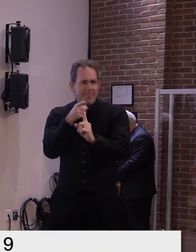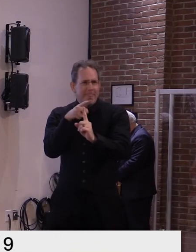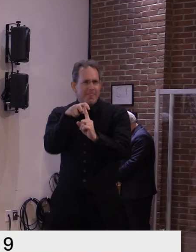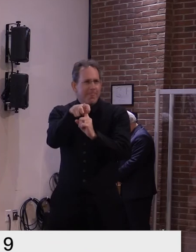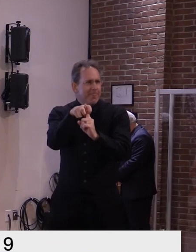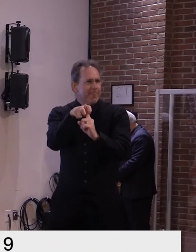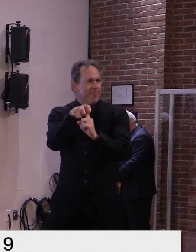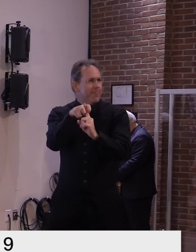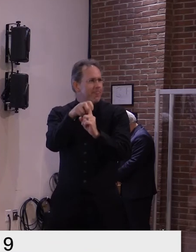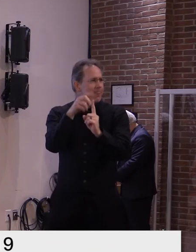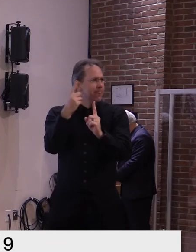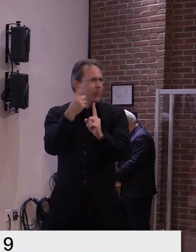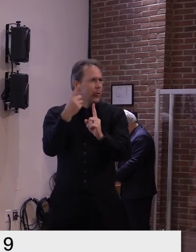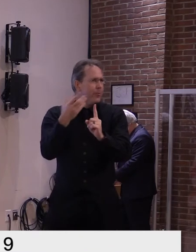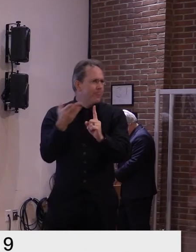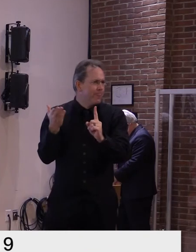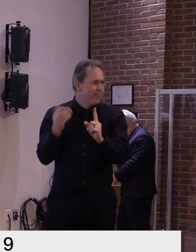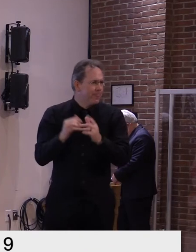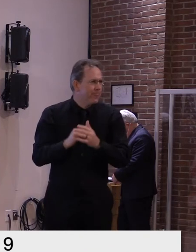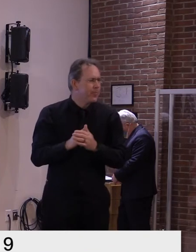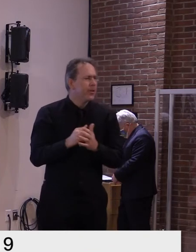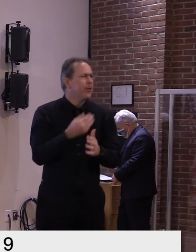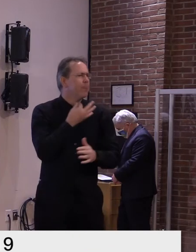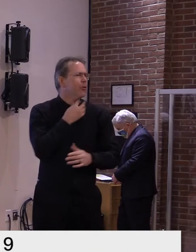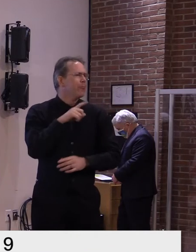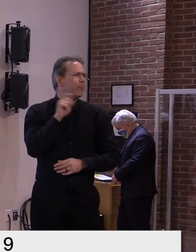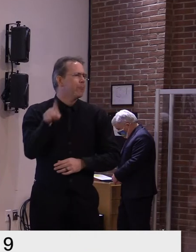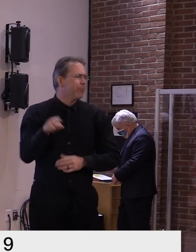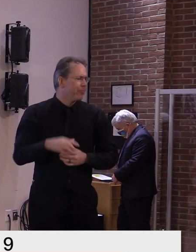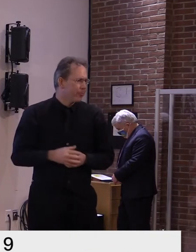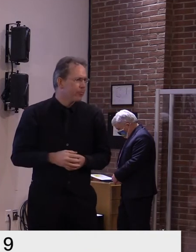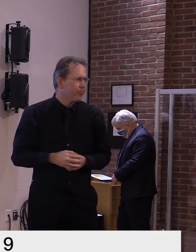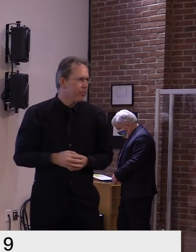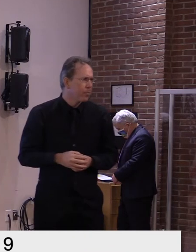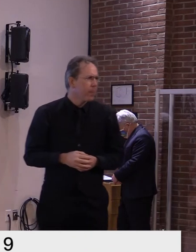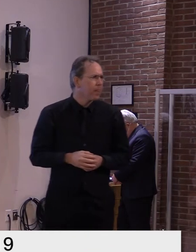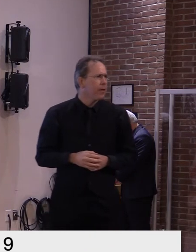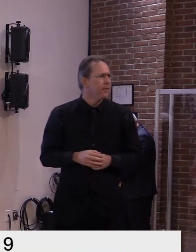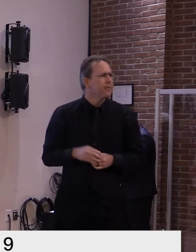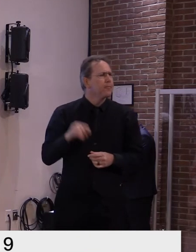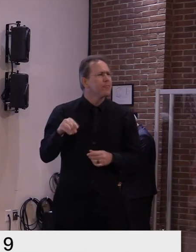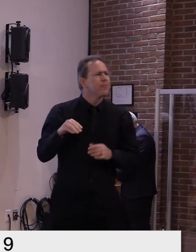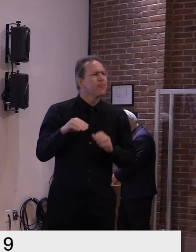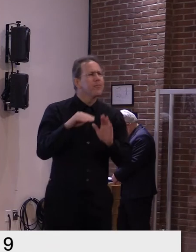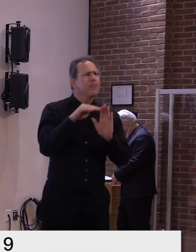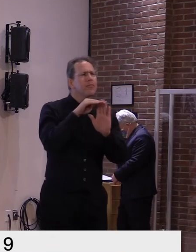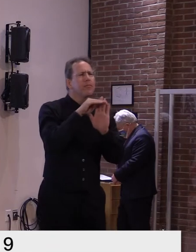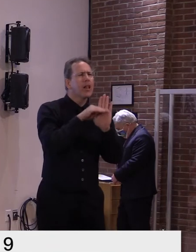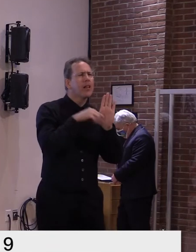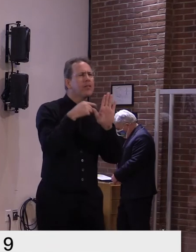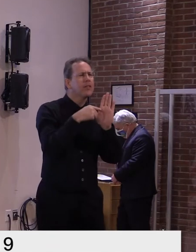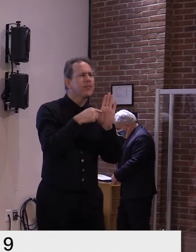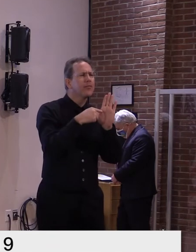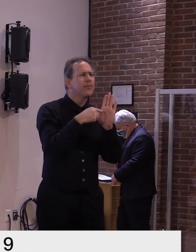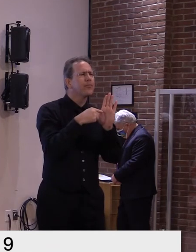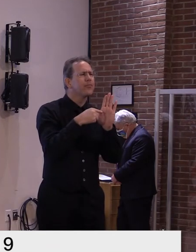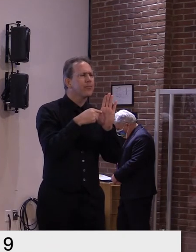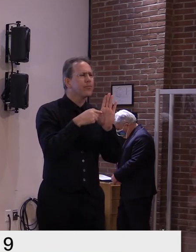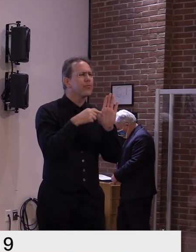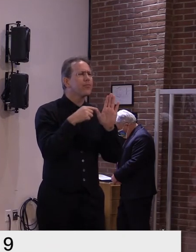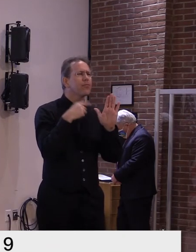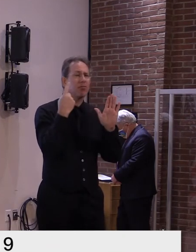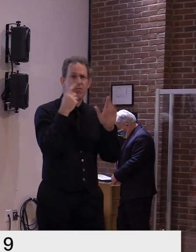I'm wondering about the reversal on the policy that now is going to allow first responders to